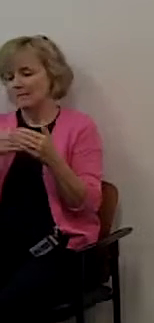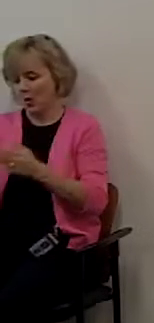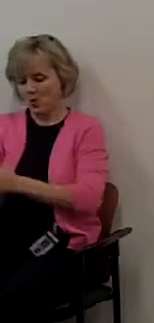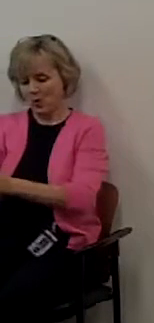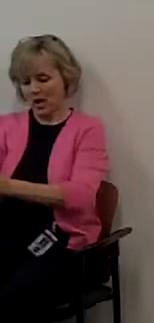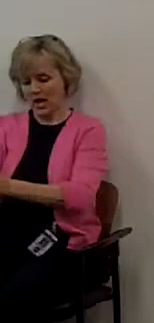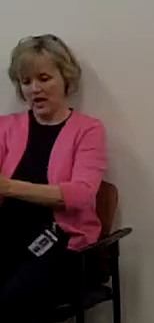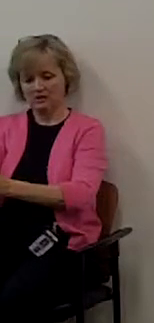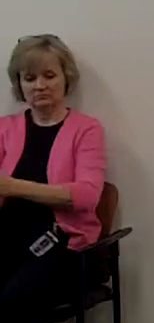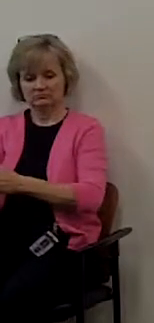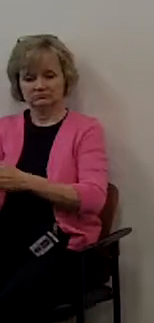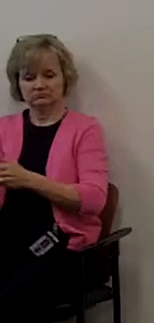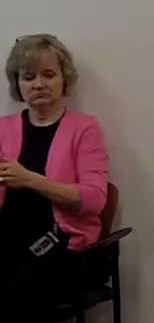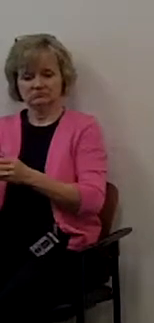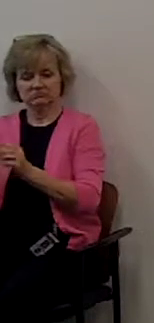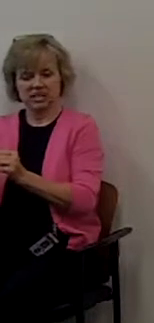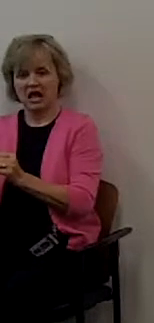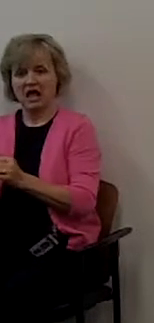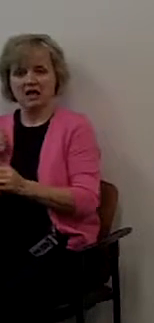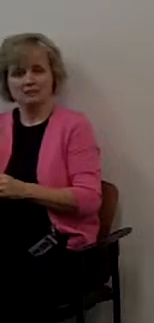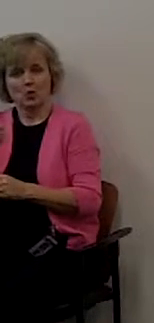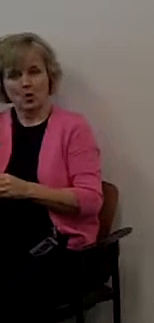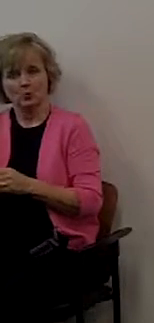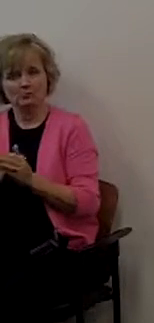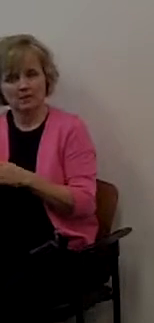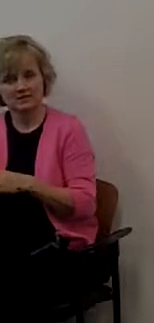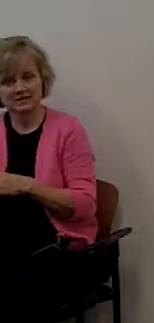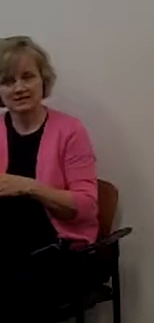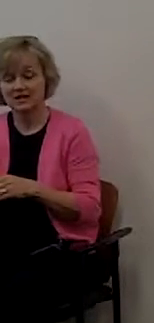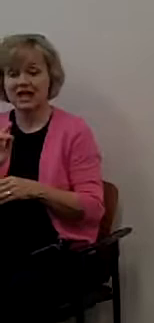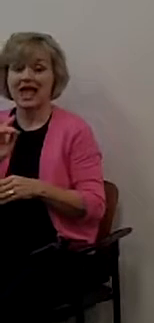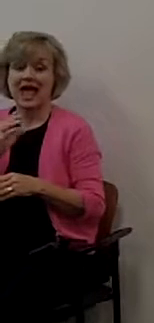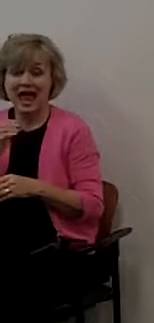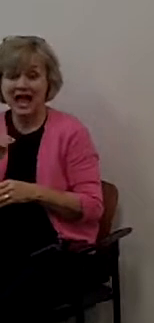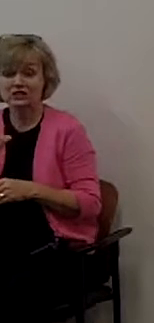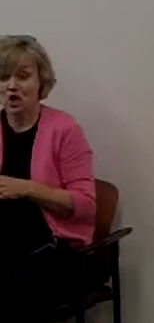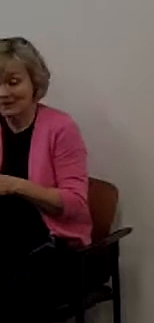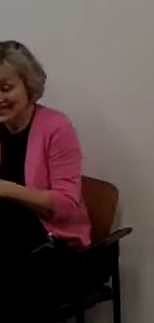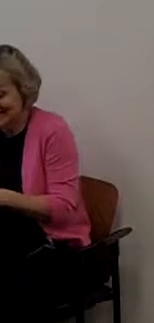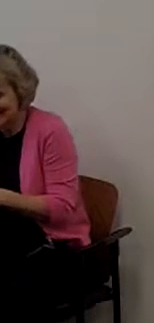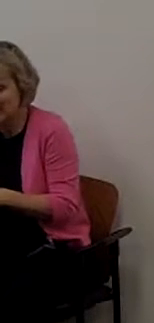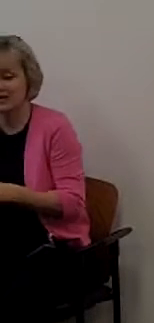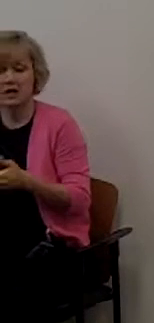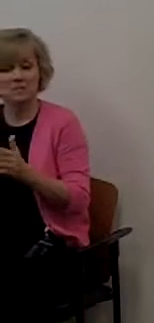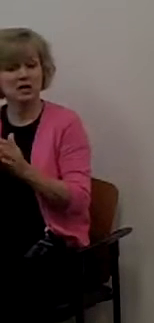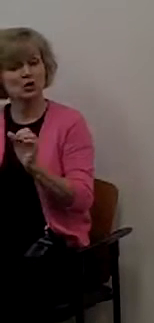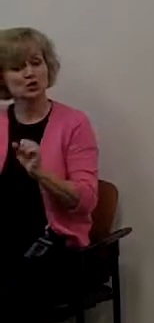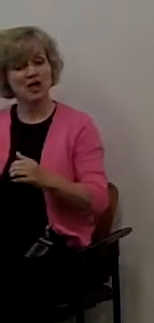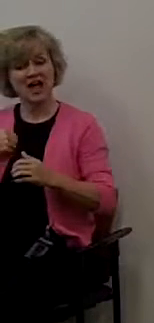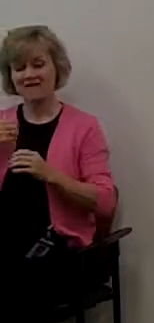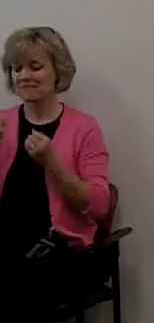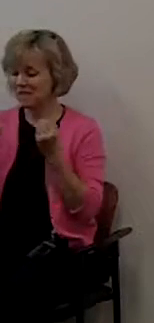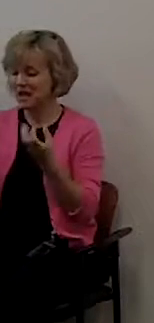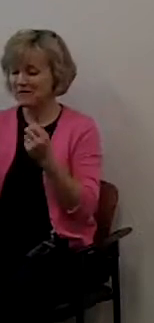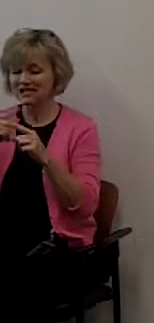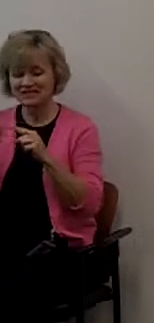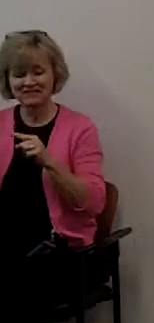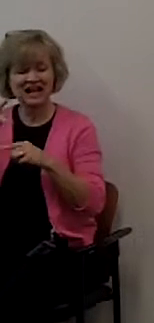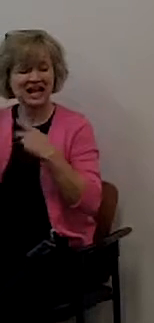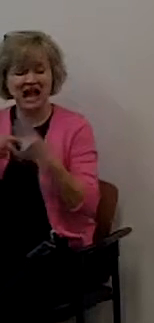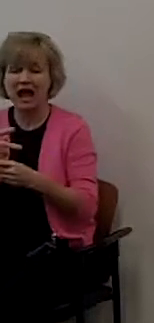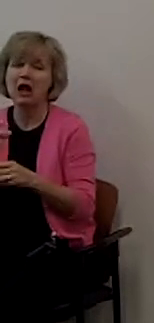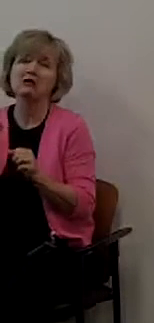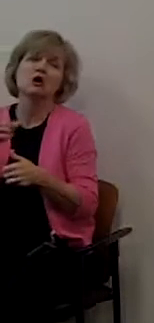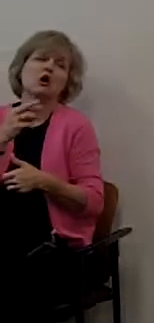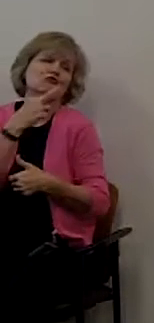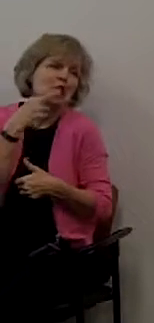geographically where I want to go, as well as with the actual job itself. I can own a lot of different types of small business, a restaurant,